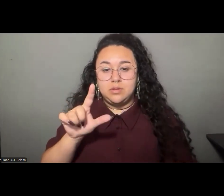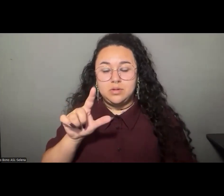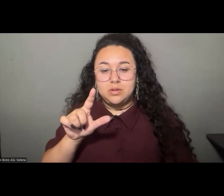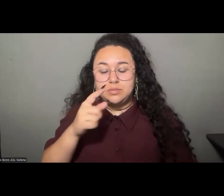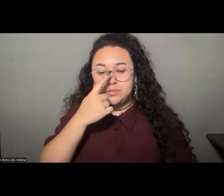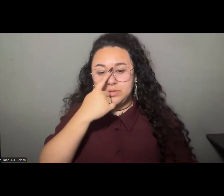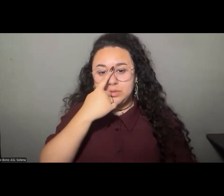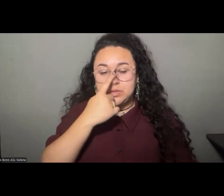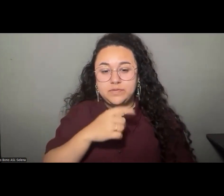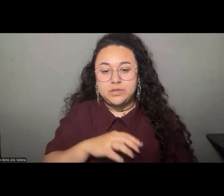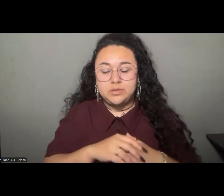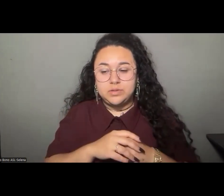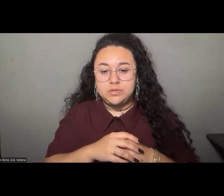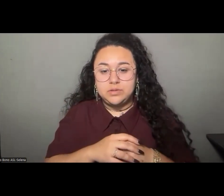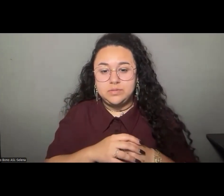I really mean that.